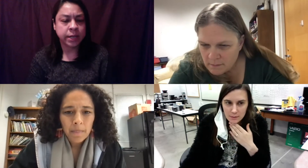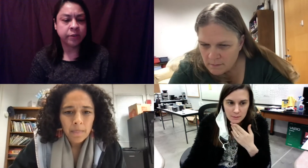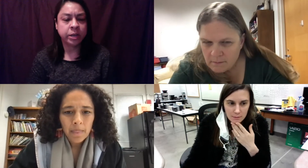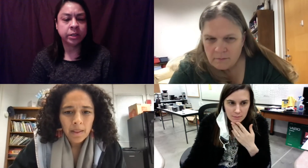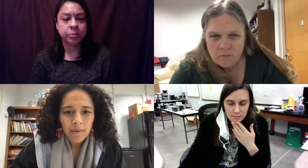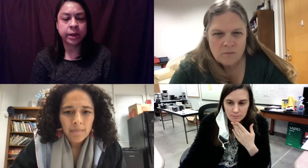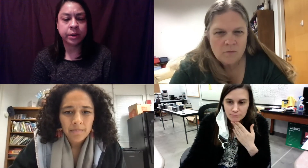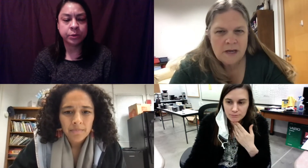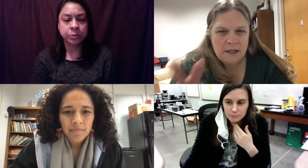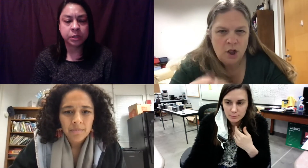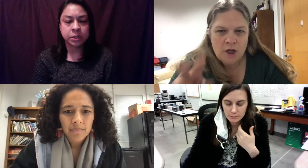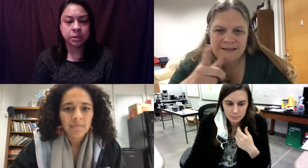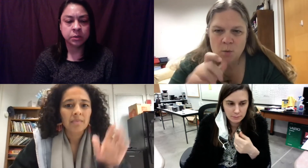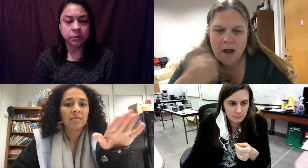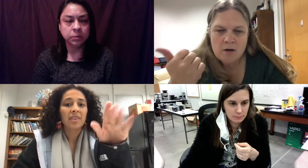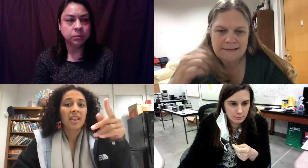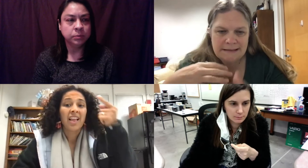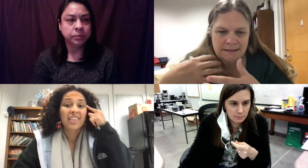Still trying to get everybody in the breakout rooms.